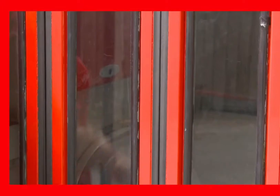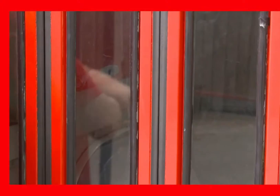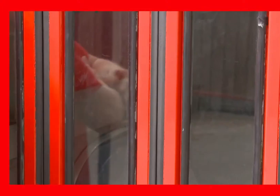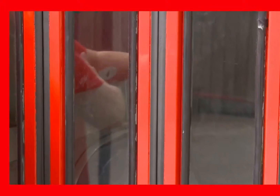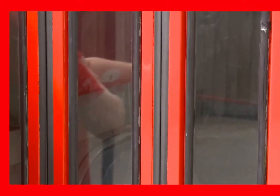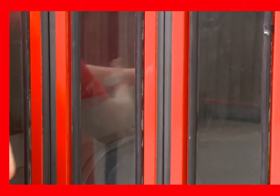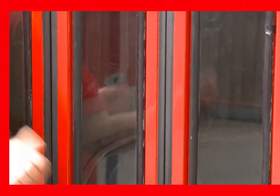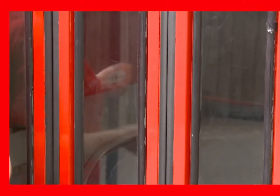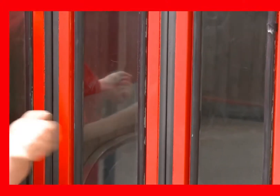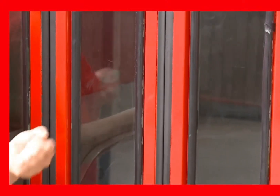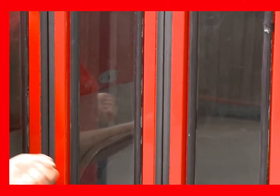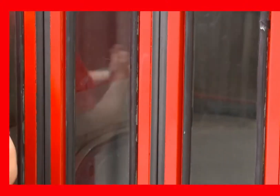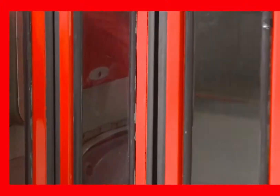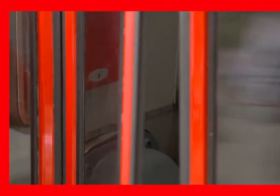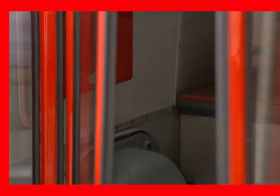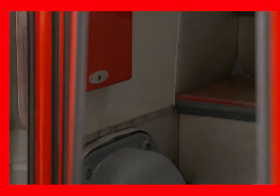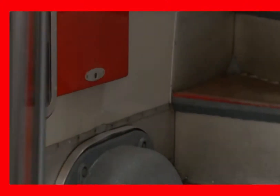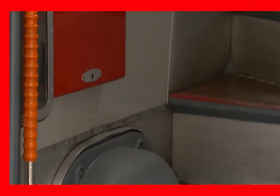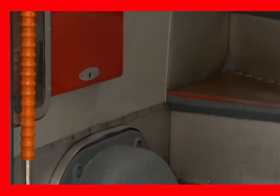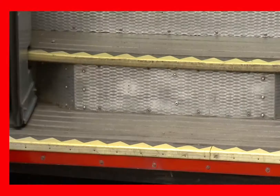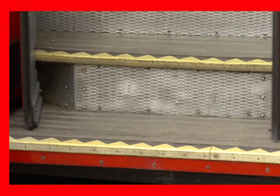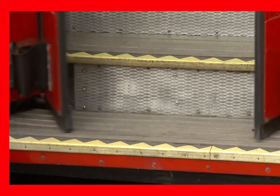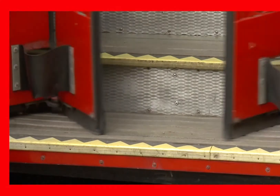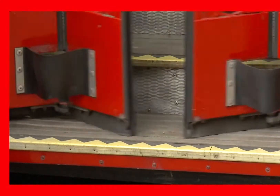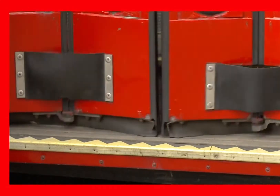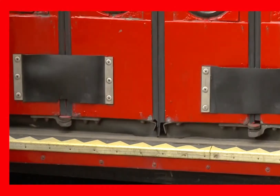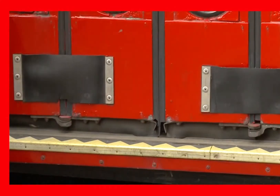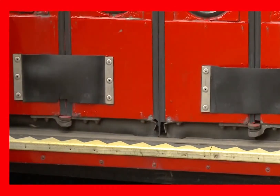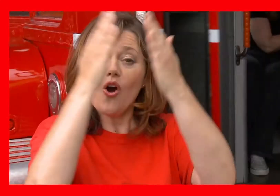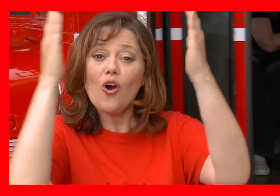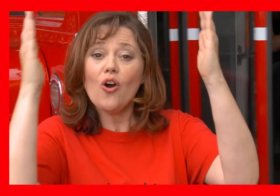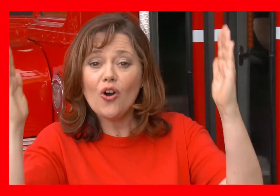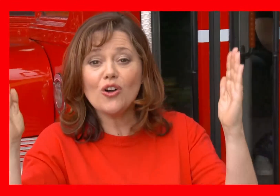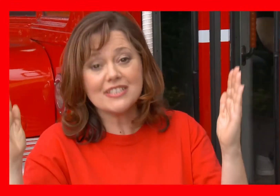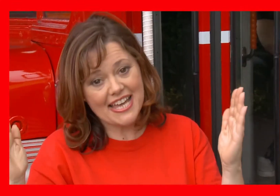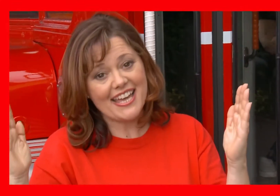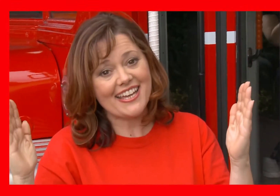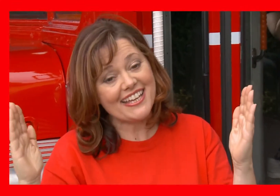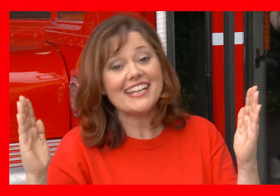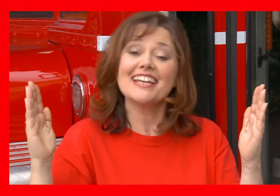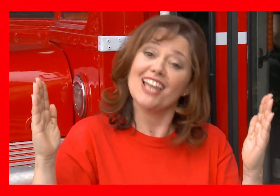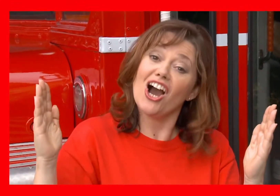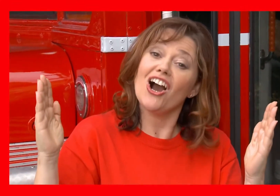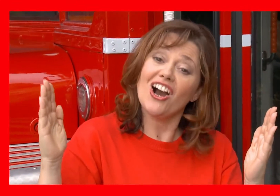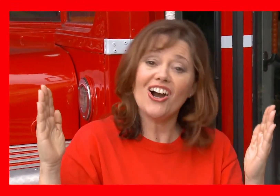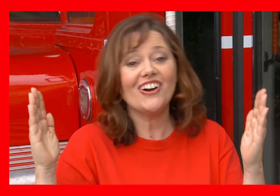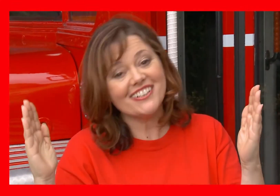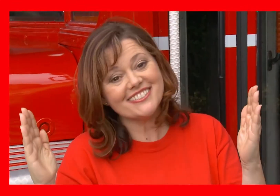The doors on the bus go open and shut all day long.